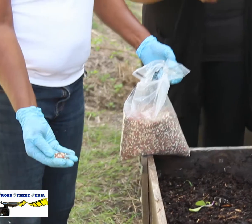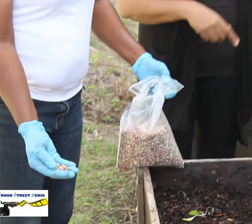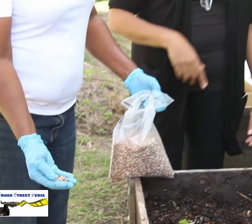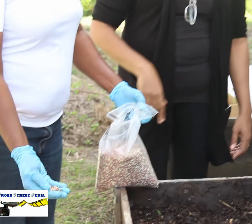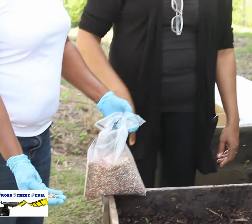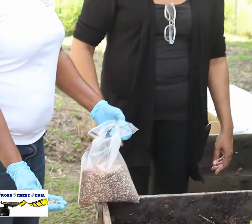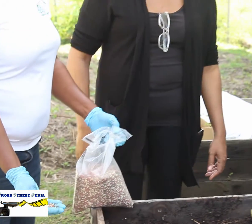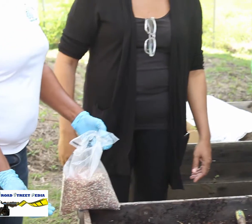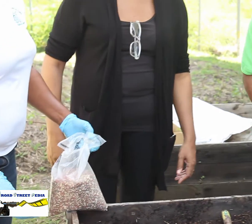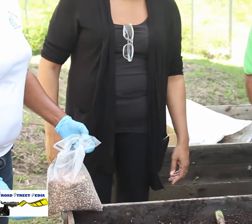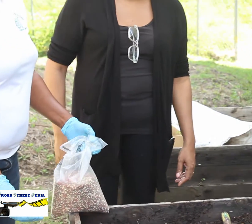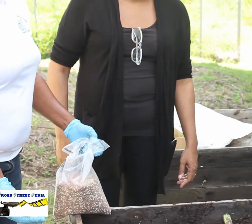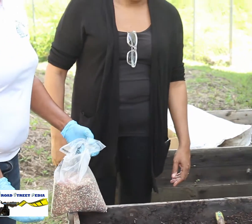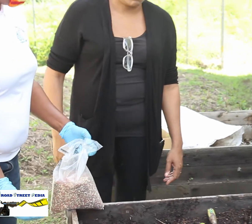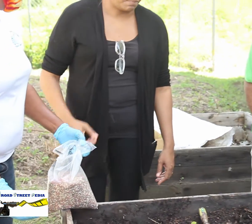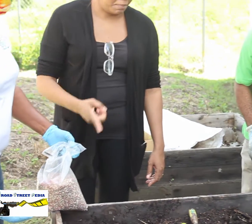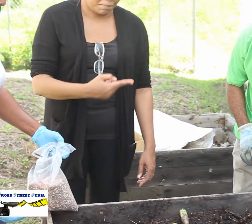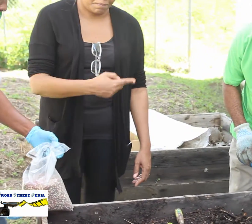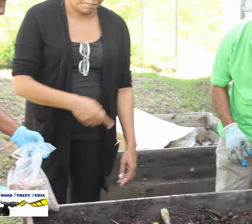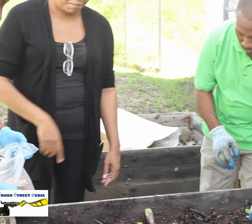Okay. Right. Another part.